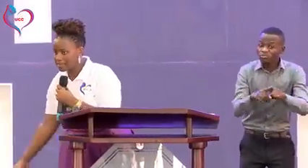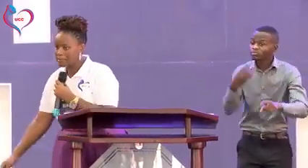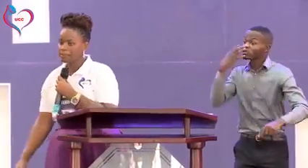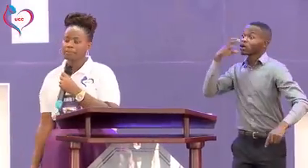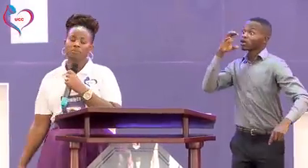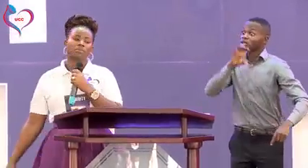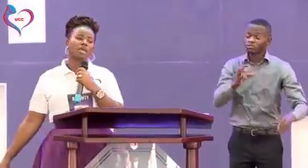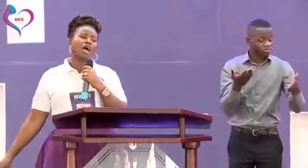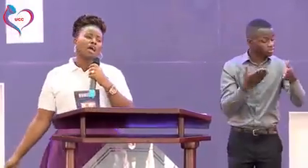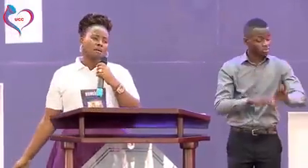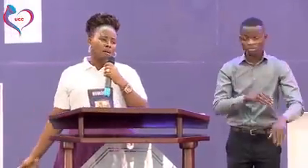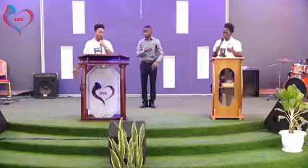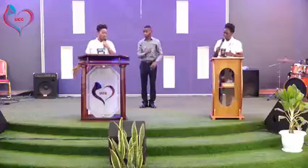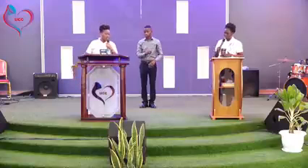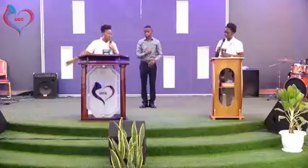death.